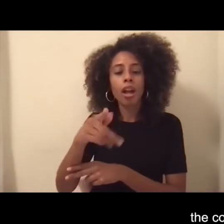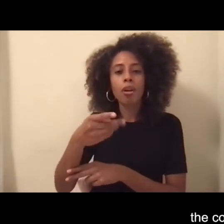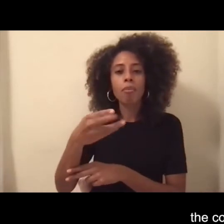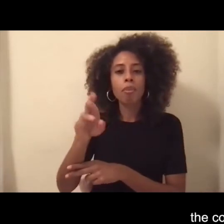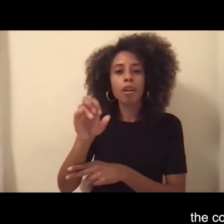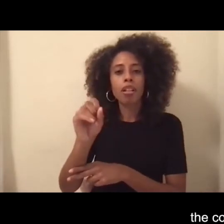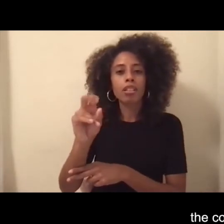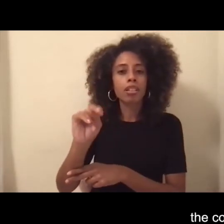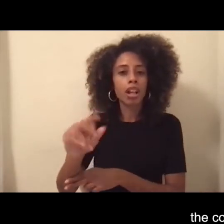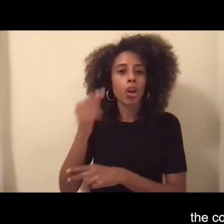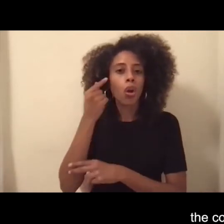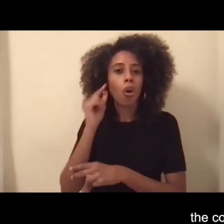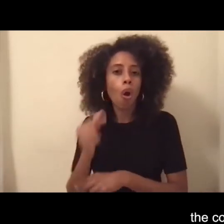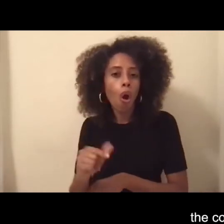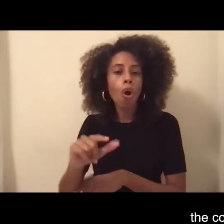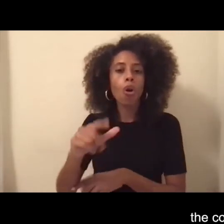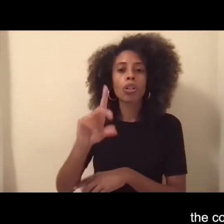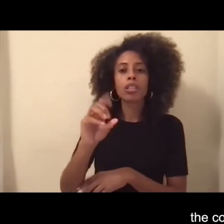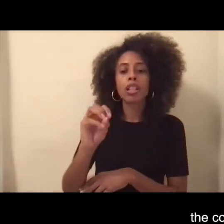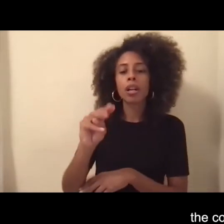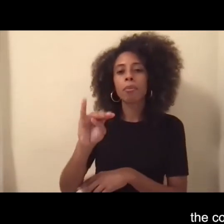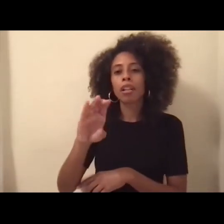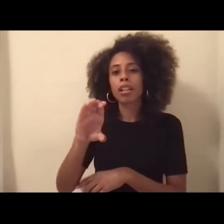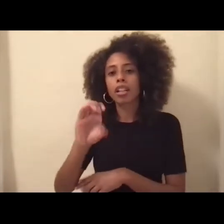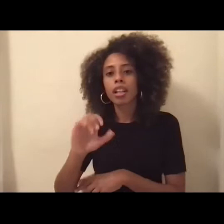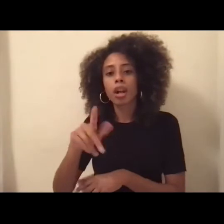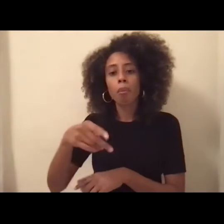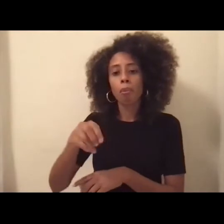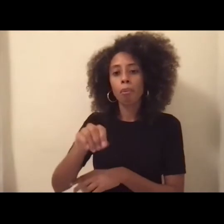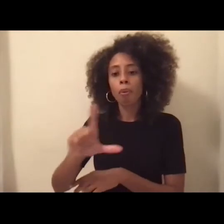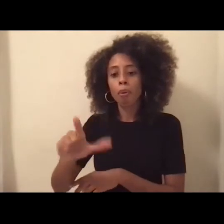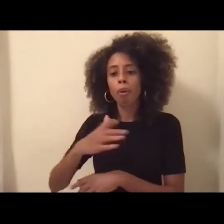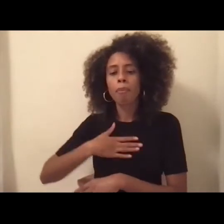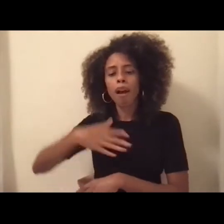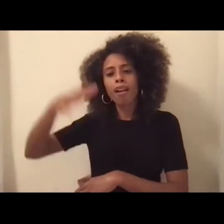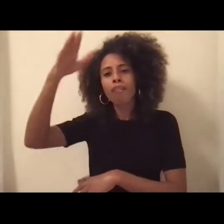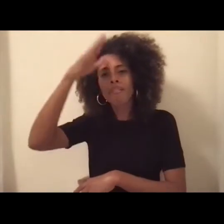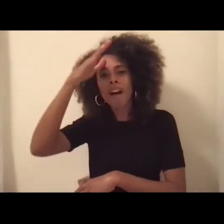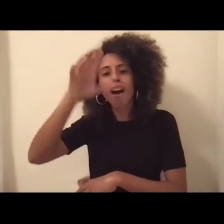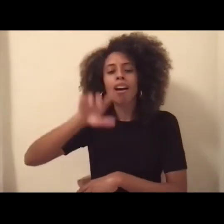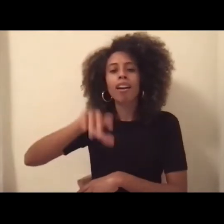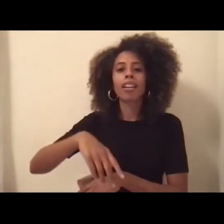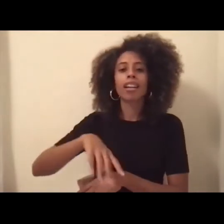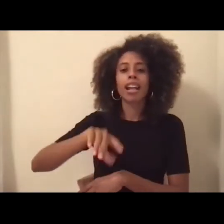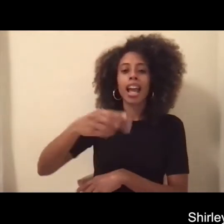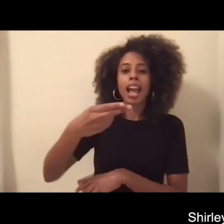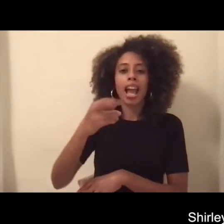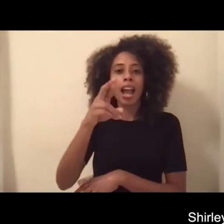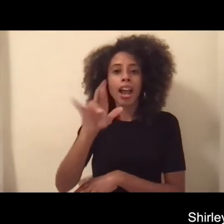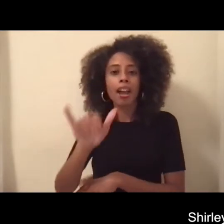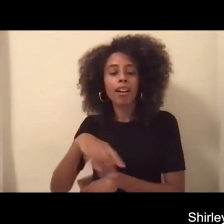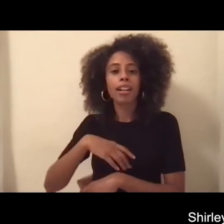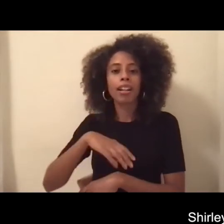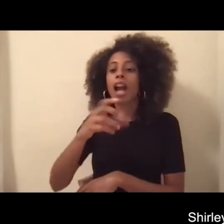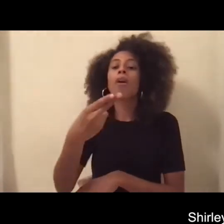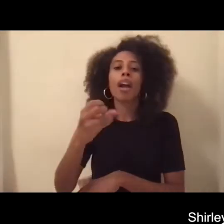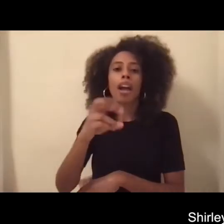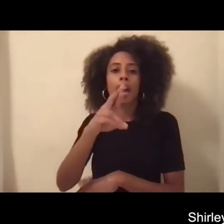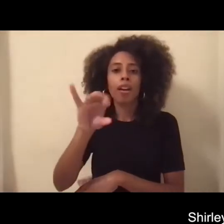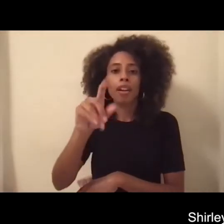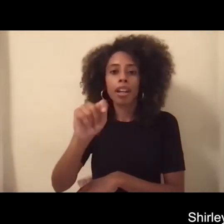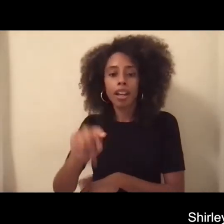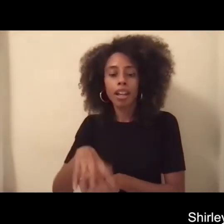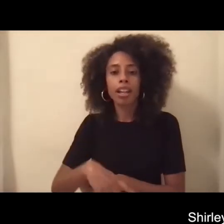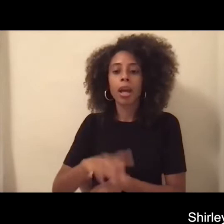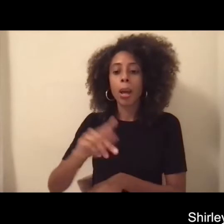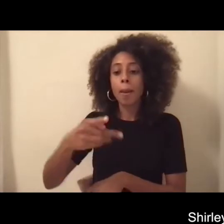Dominique, Green, Poole, Elliot, my father, Harris, Mahmood, Tiffany, Daphne, Shirley, Richard, Turquoise, Peter